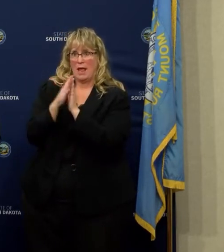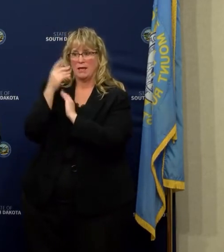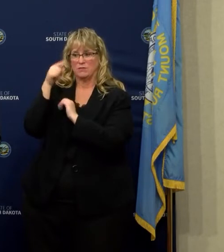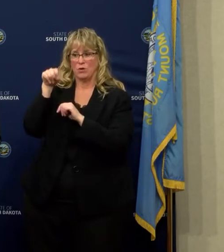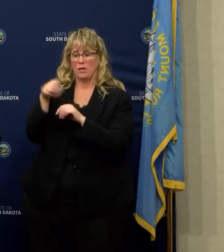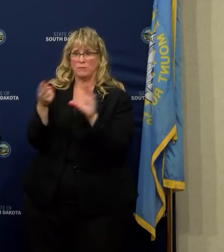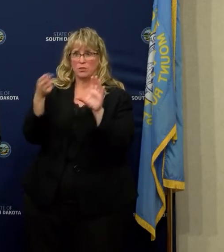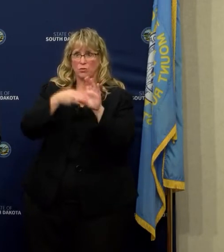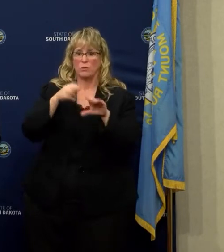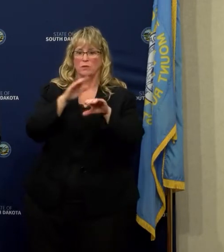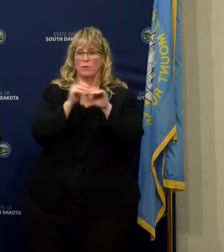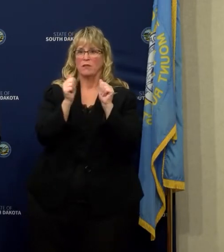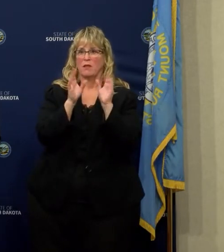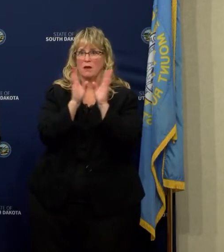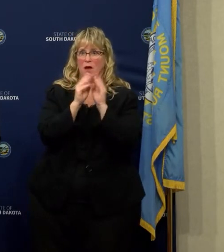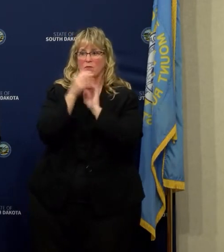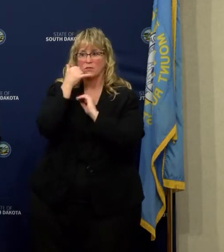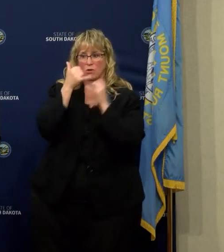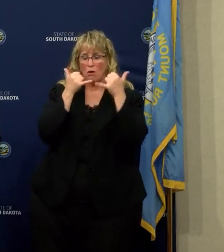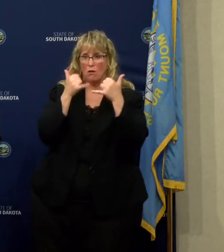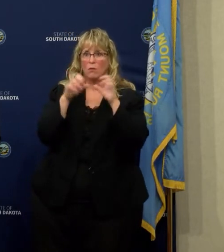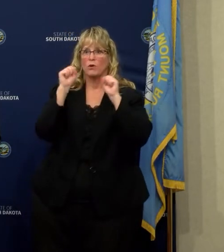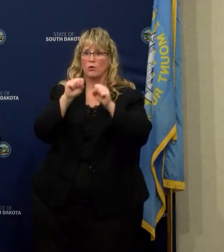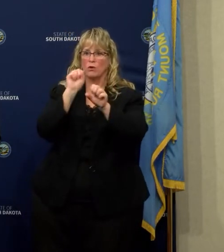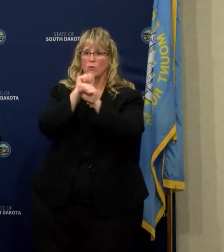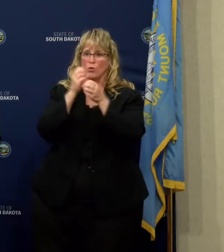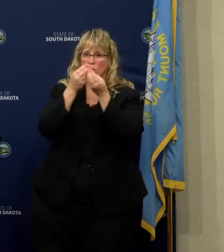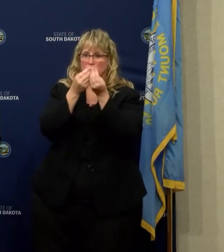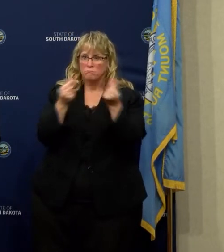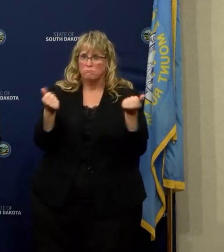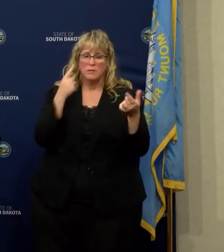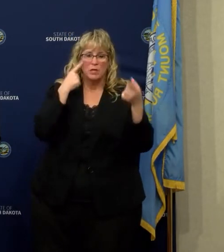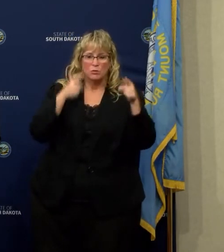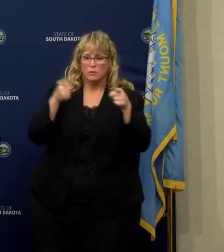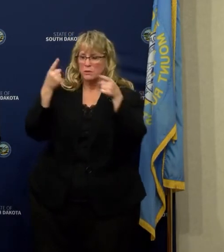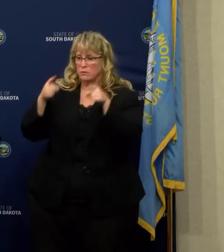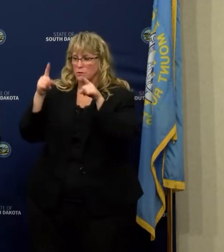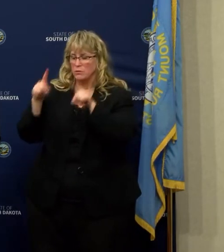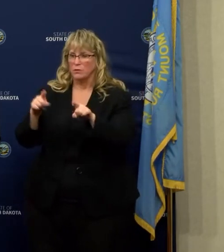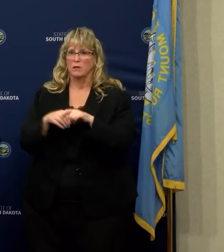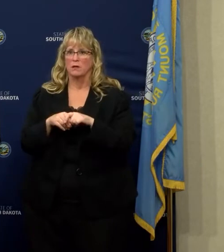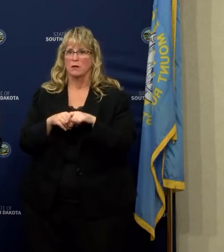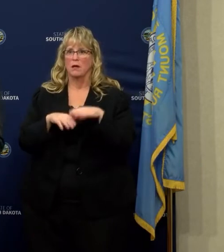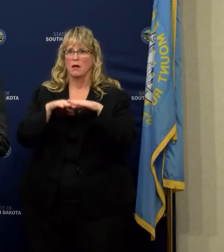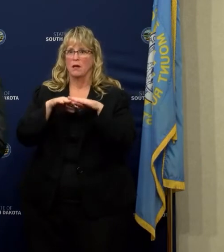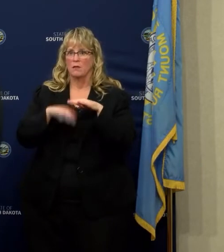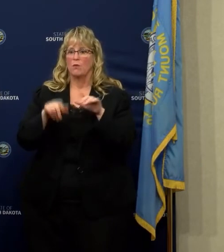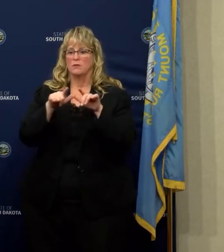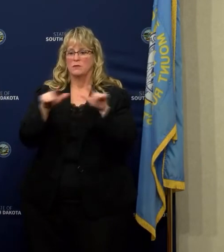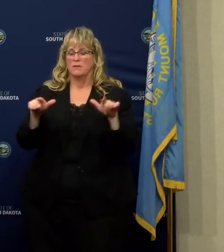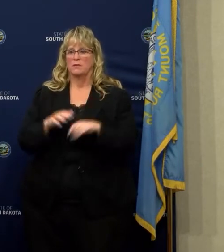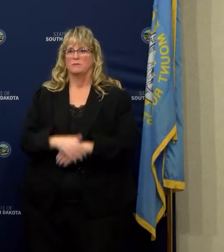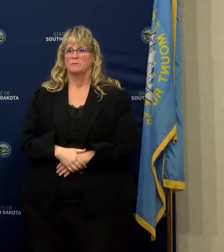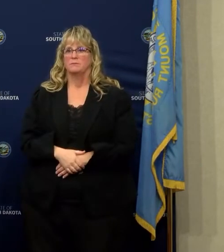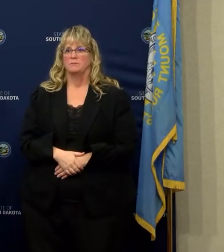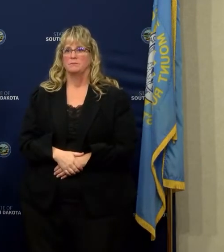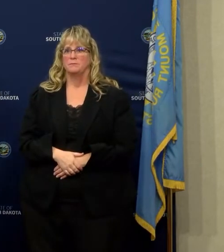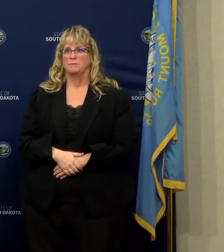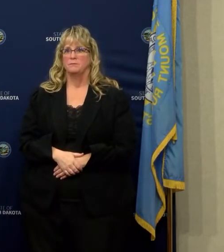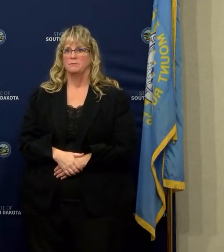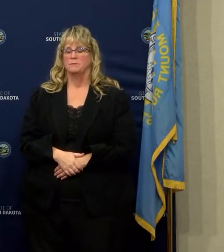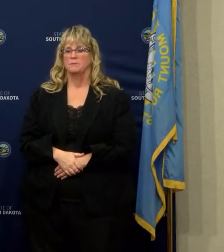join us on a conference call so that we could work this out at the lowest level possible. I'll say thank you.